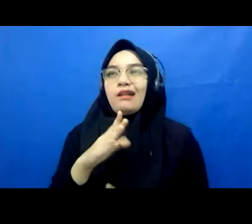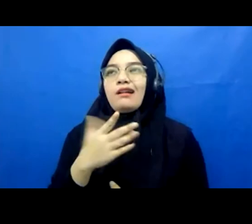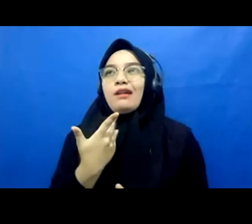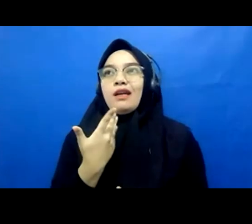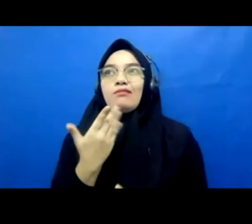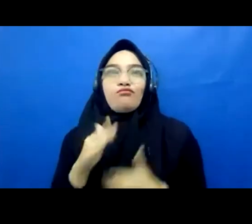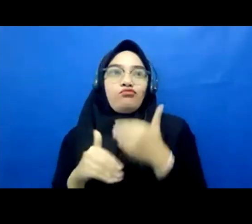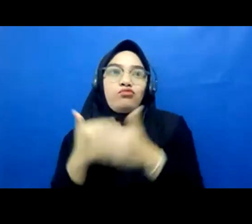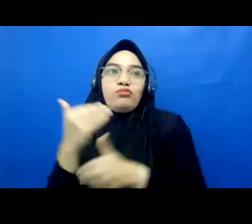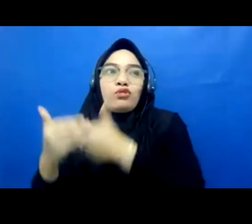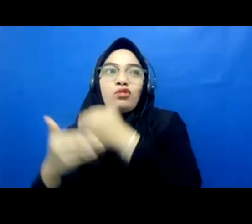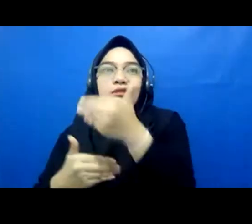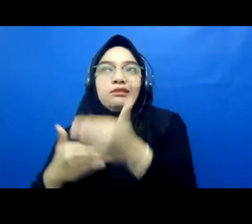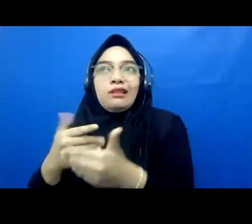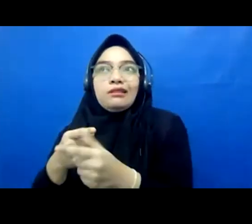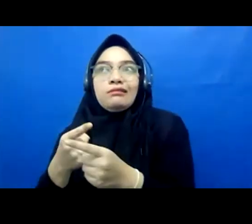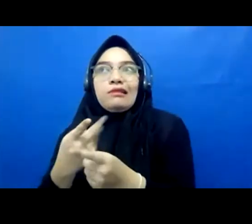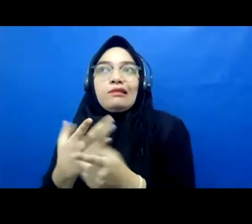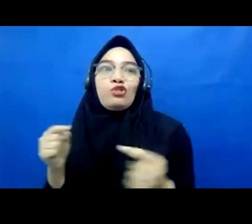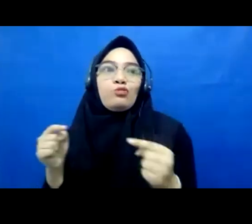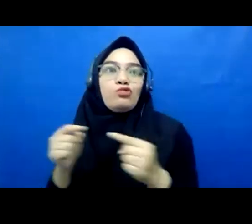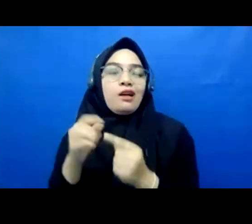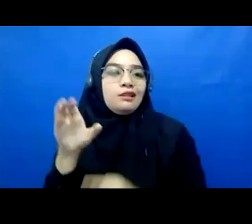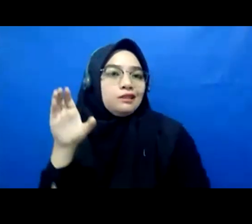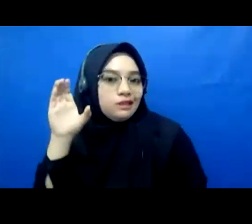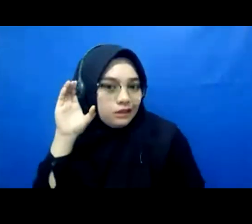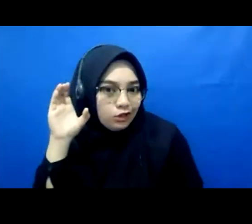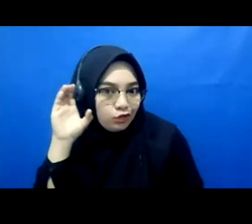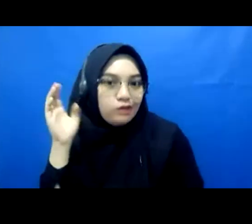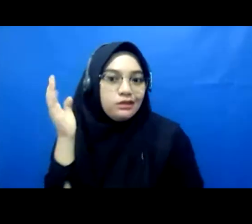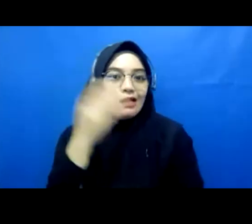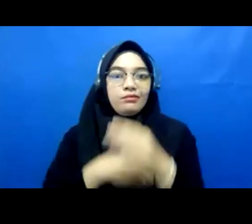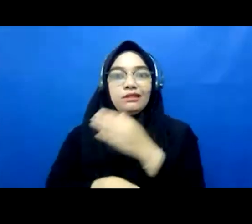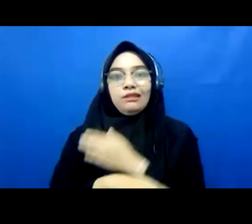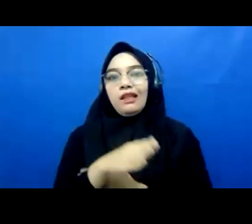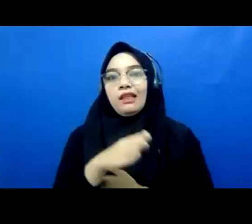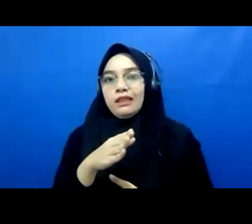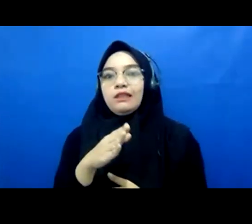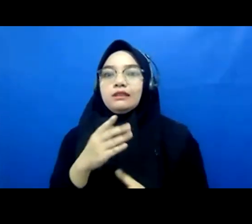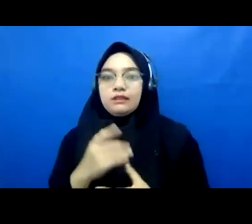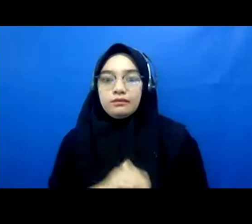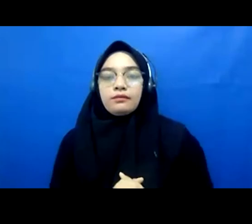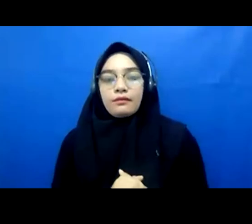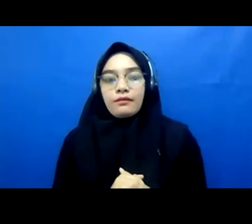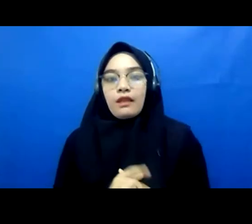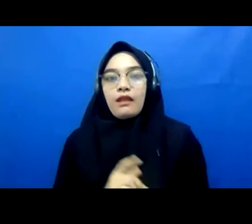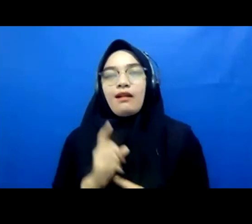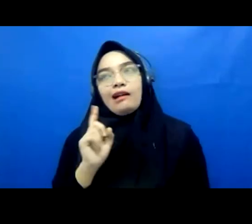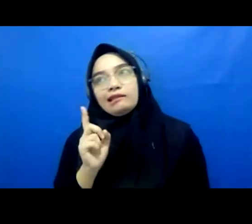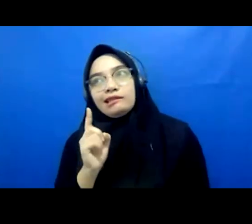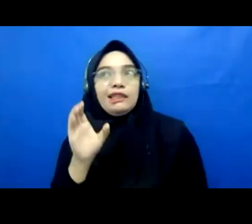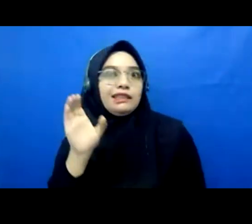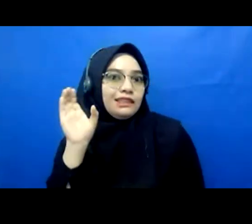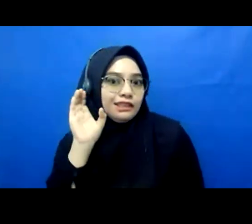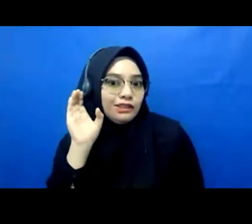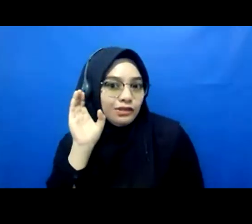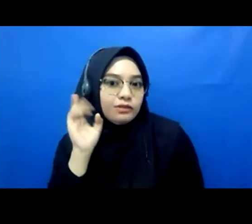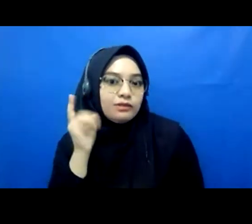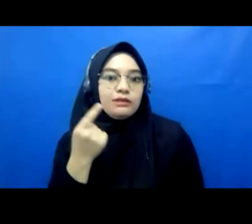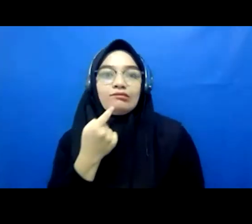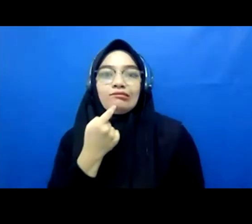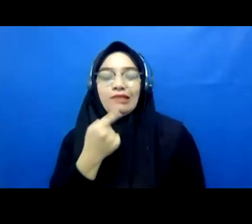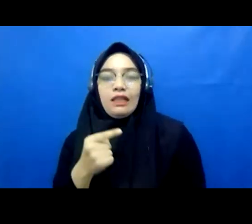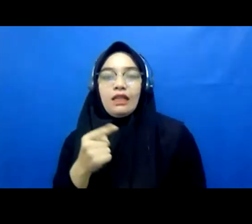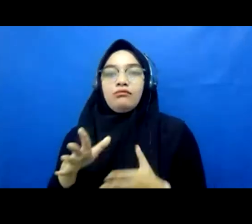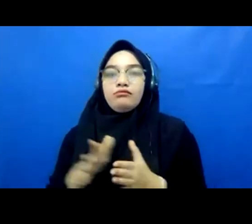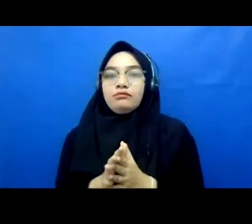disability have faced. And at the same time, they put some budget on that as well. One of the issue that there was a strategy plan, that's